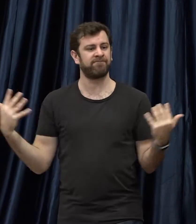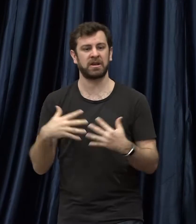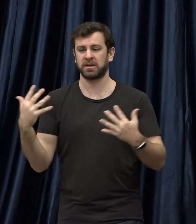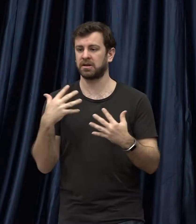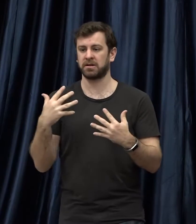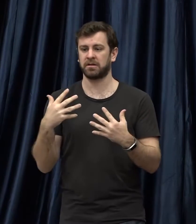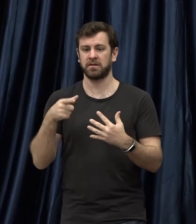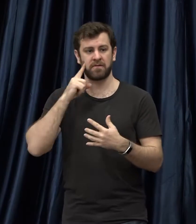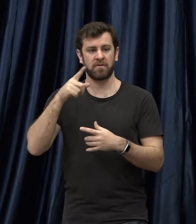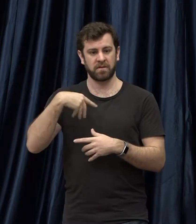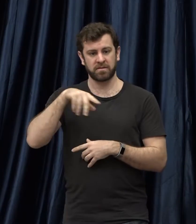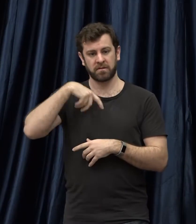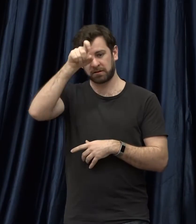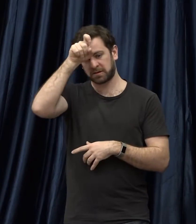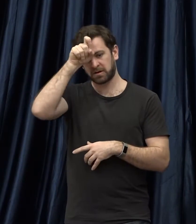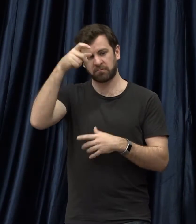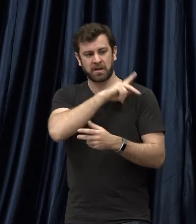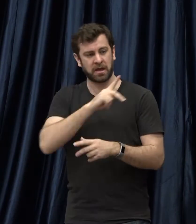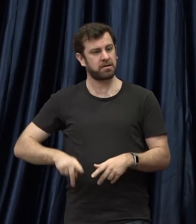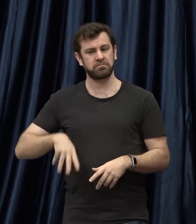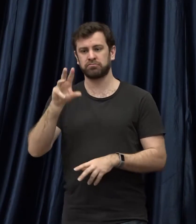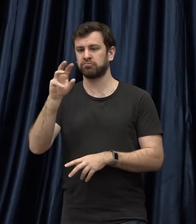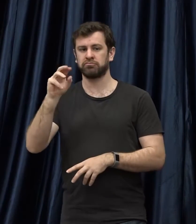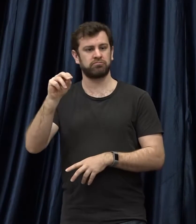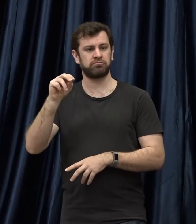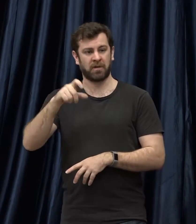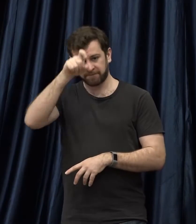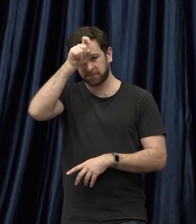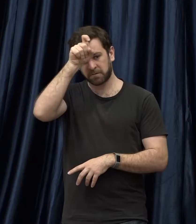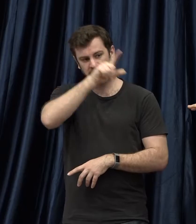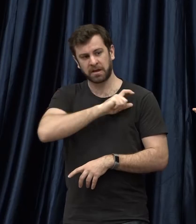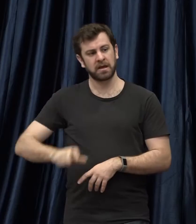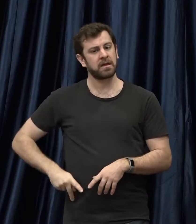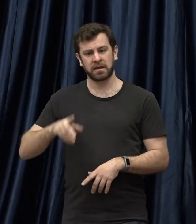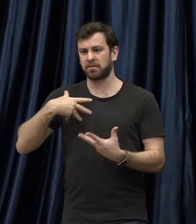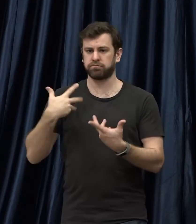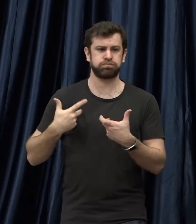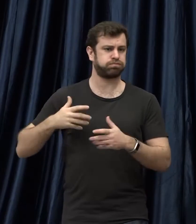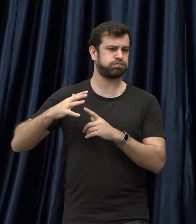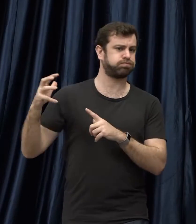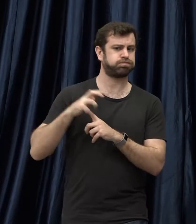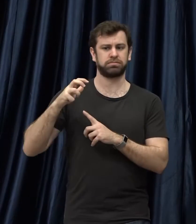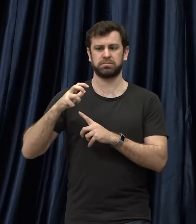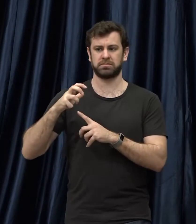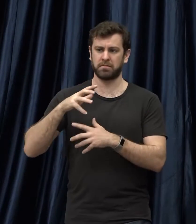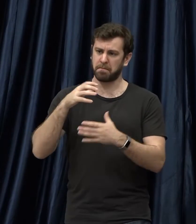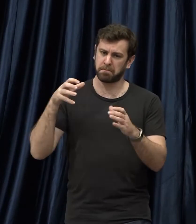afraid of the Fir'aun. Even though Pharaoh was the most powerful man on the earth at the